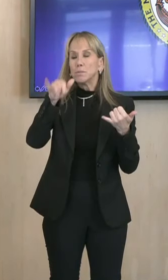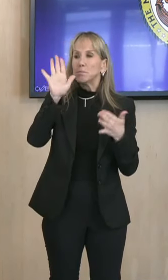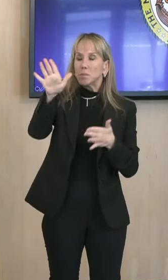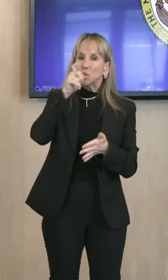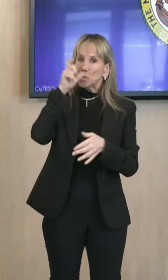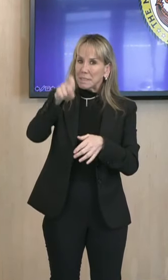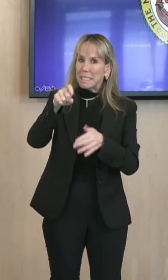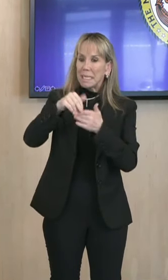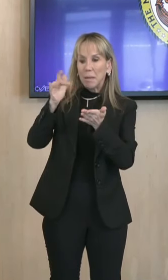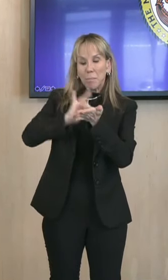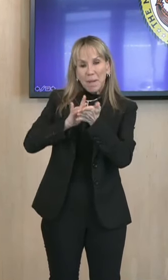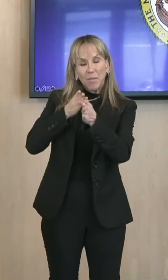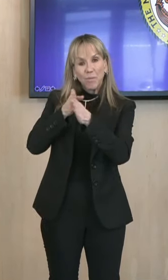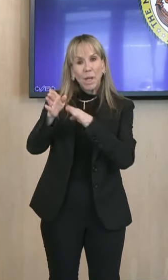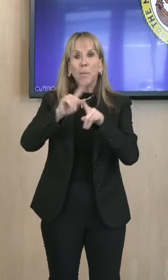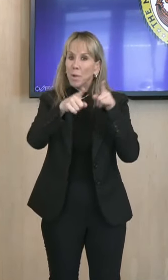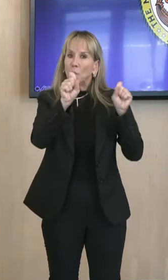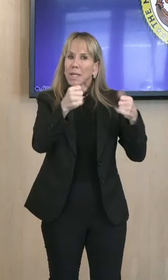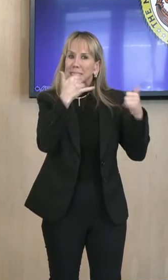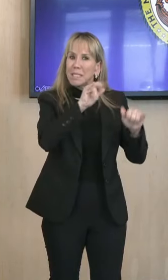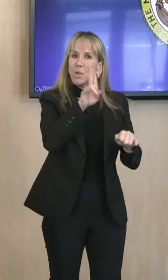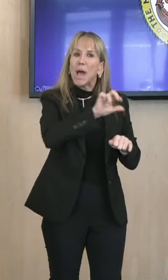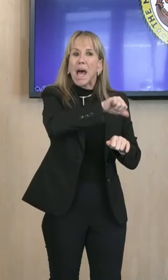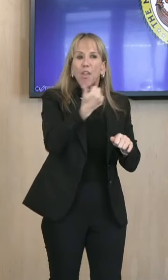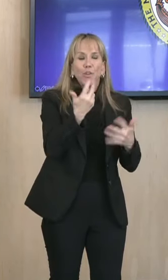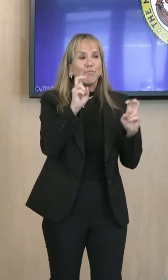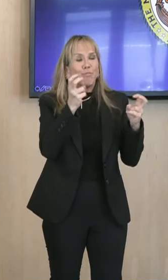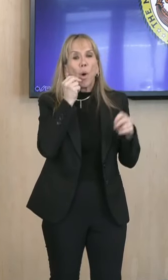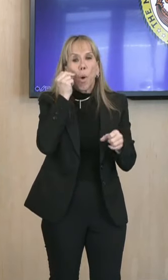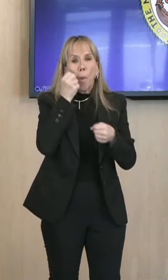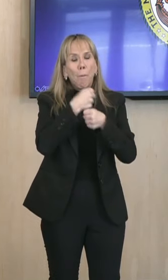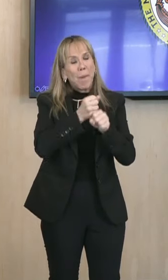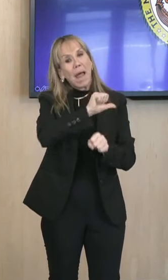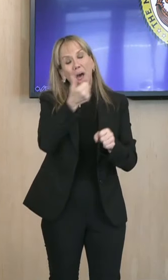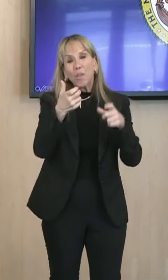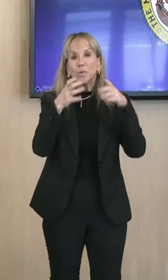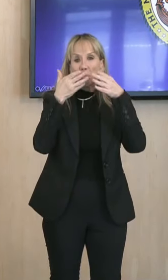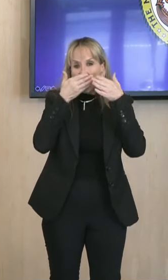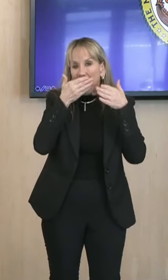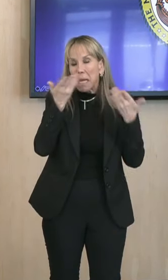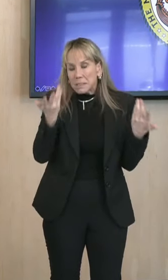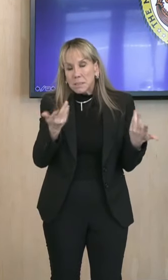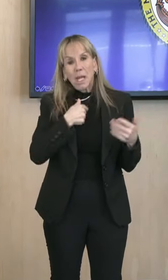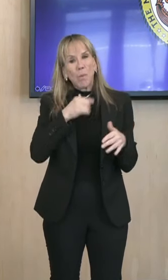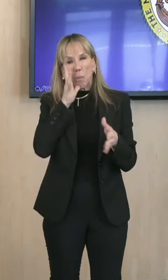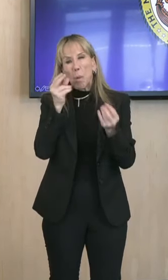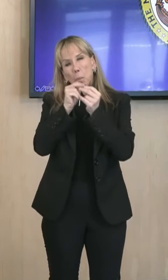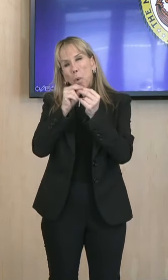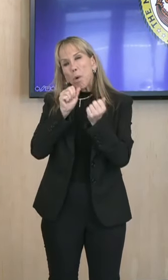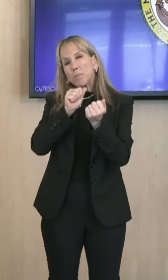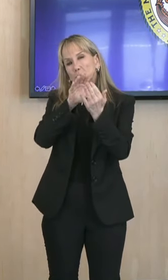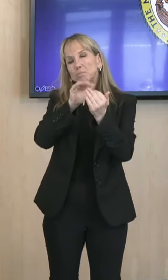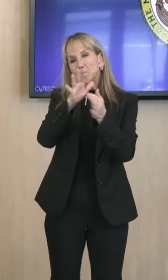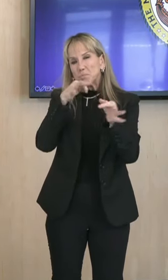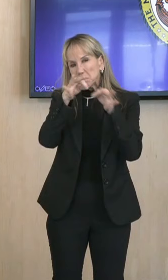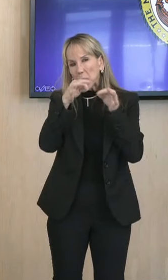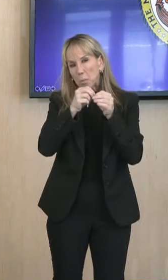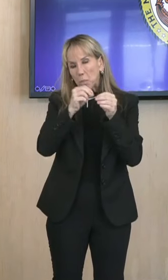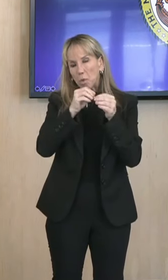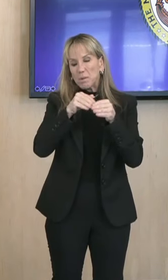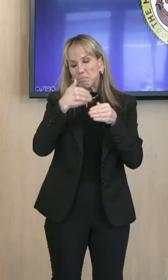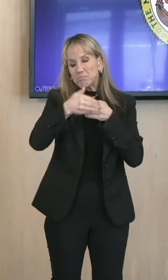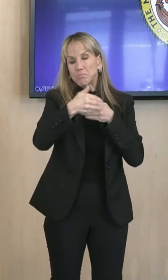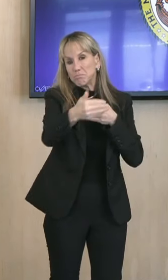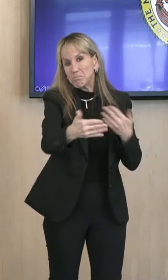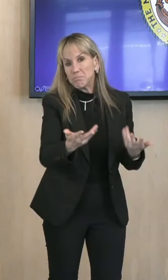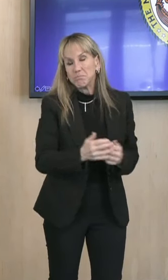there is some belief and effort that that can play a positive role, and we will provide more guidance around masking in the coming days. We also are working